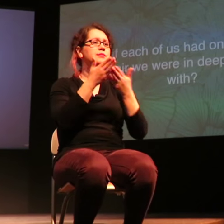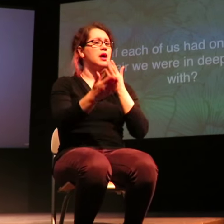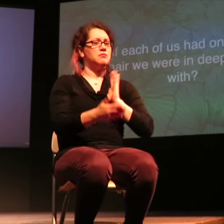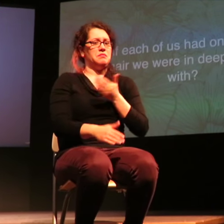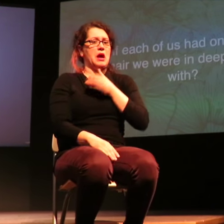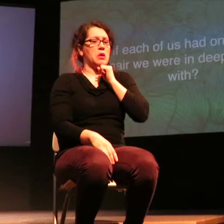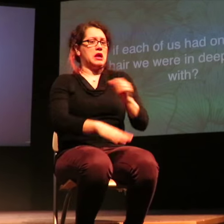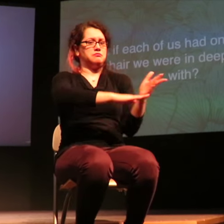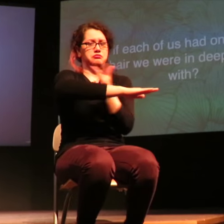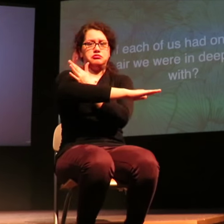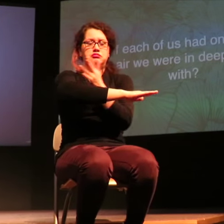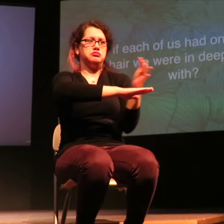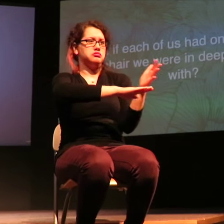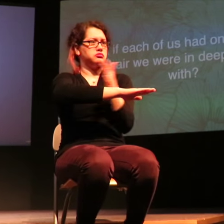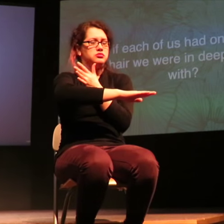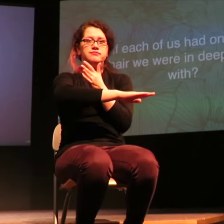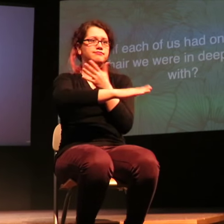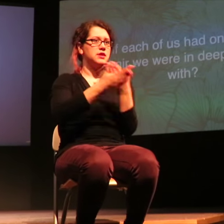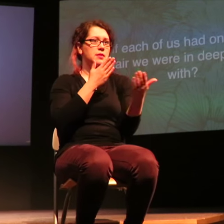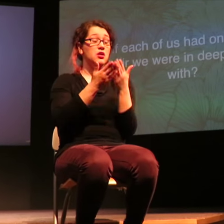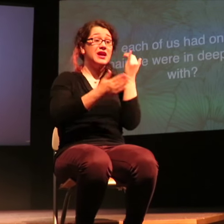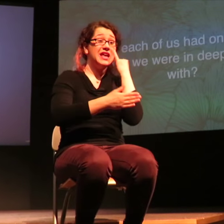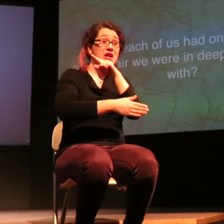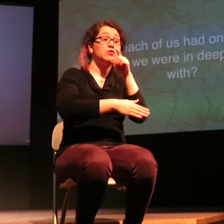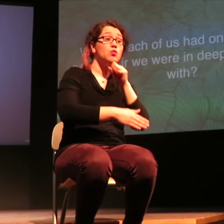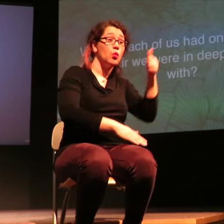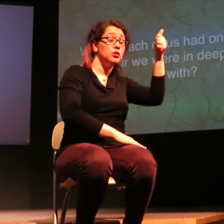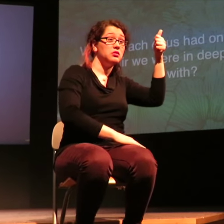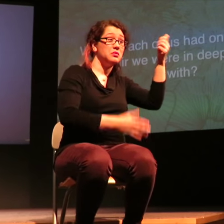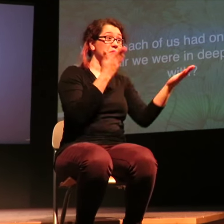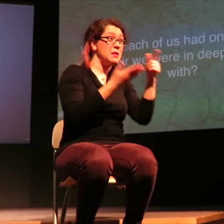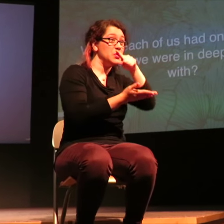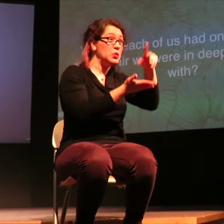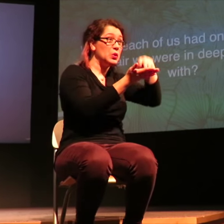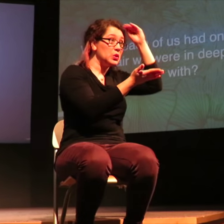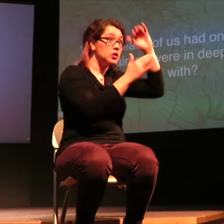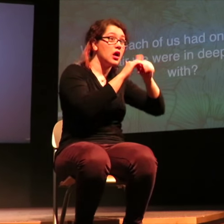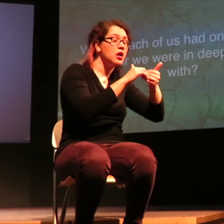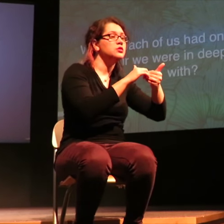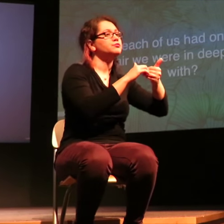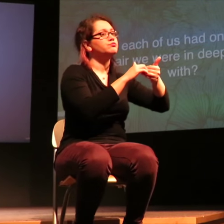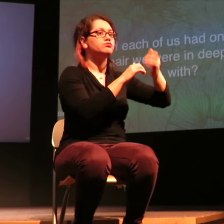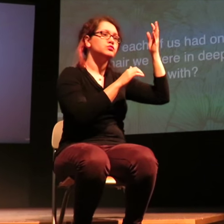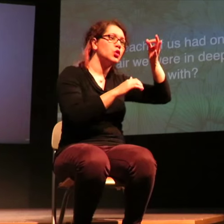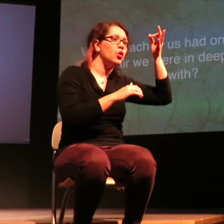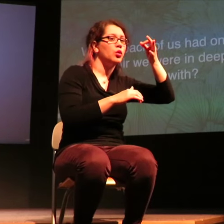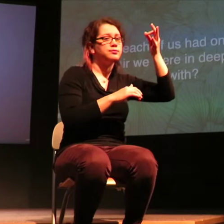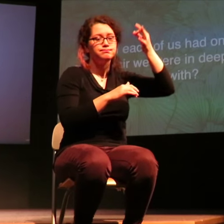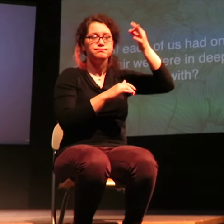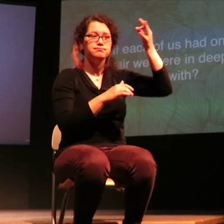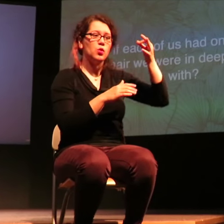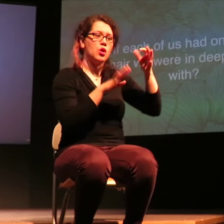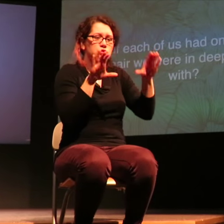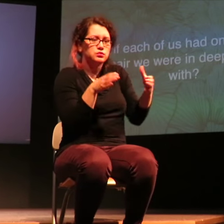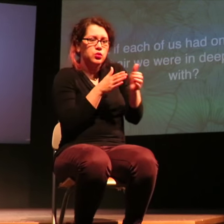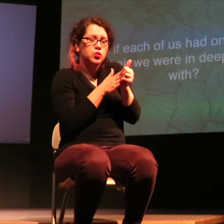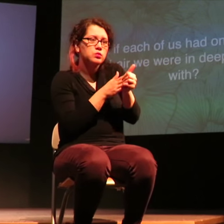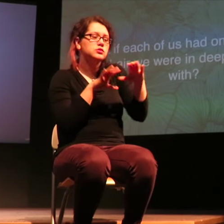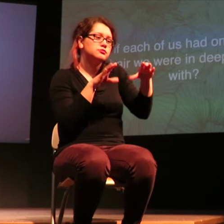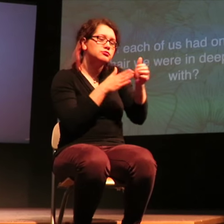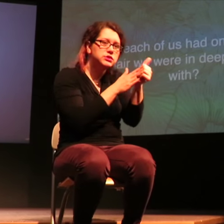it all happens in different ways. For somebody who's older, it might be through a sermon, or it might be through leading a small group, and that's how you teach younger people. It might